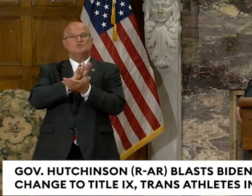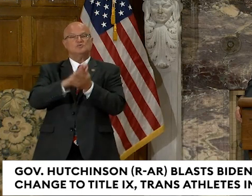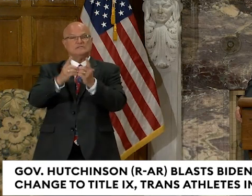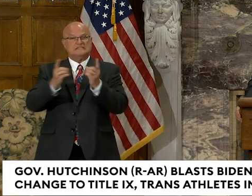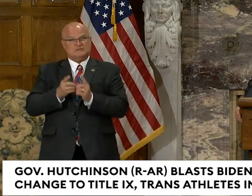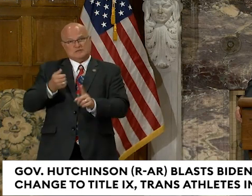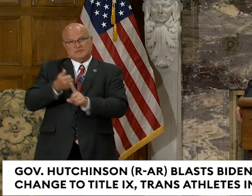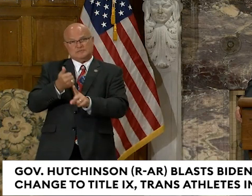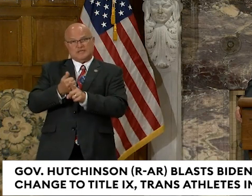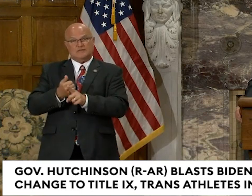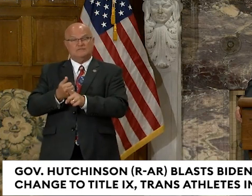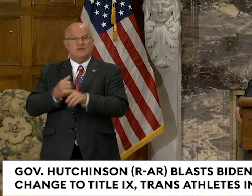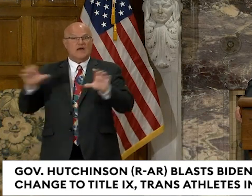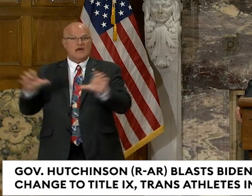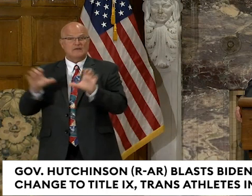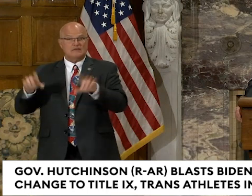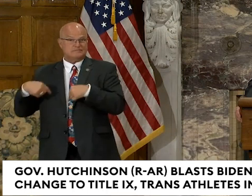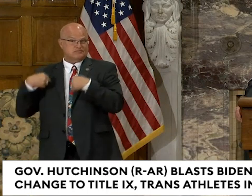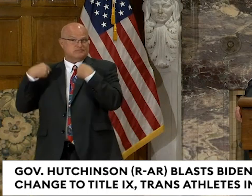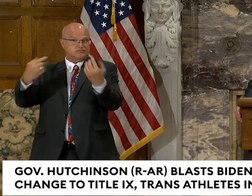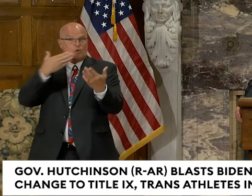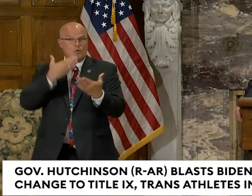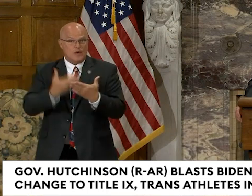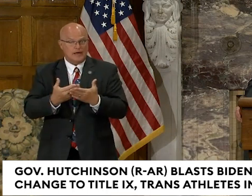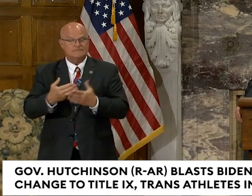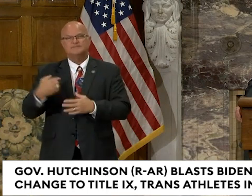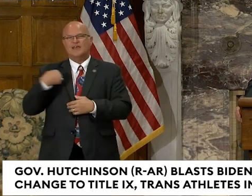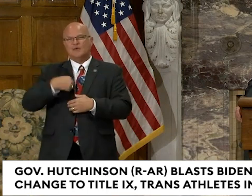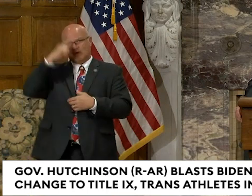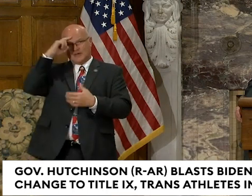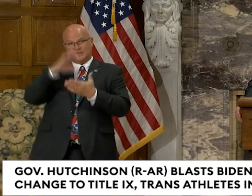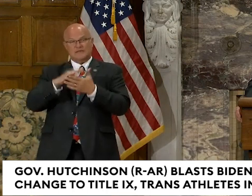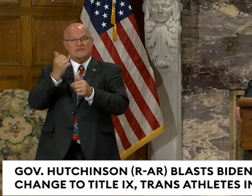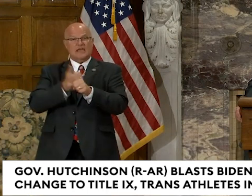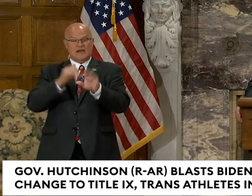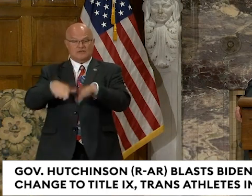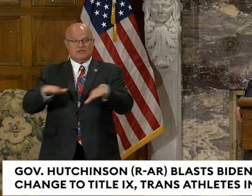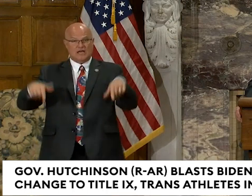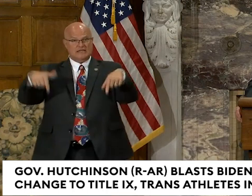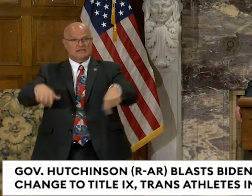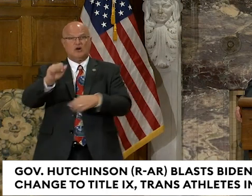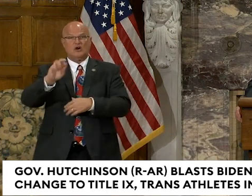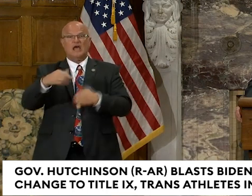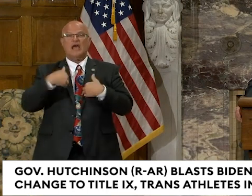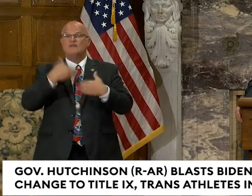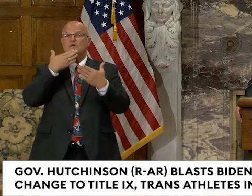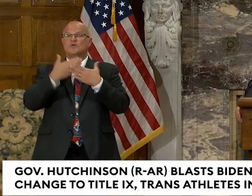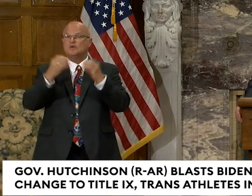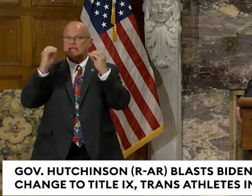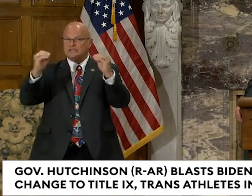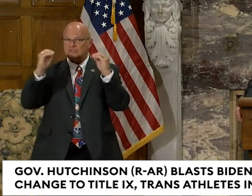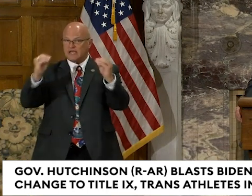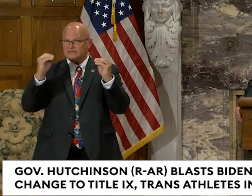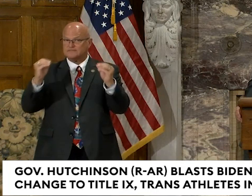district. And they've done well in that. And we believe that every child in Arkansas should have a good